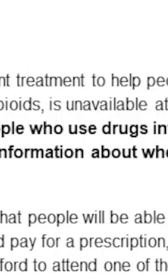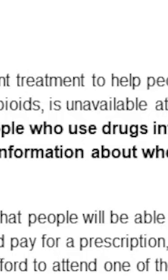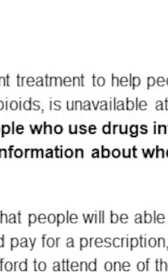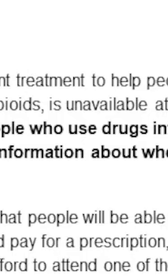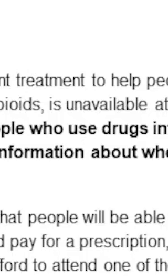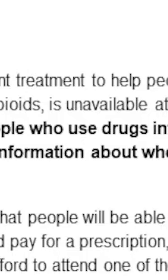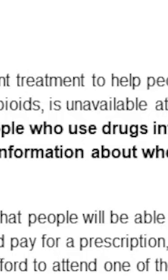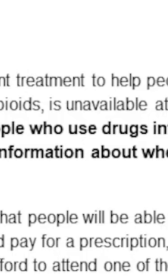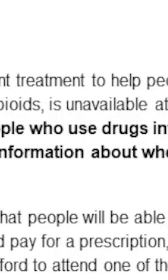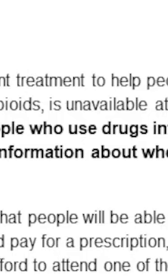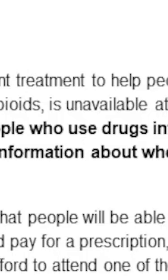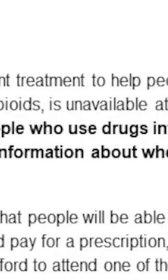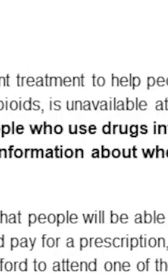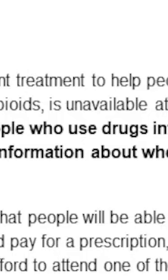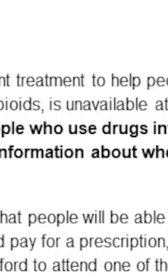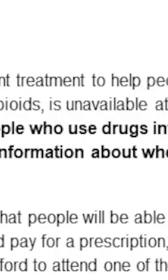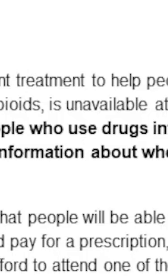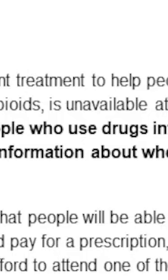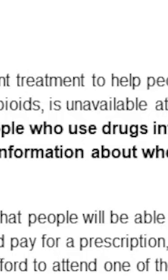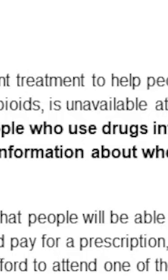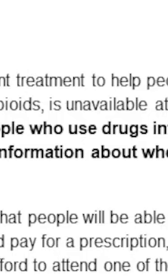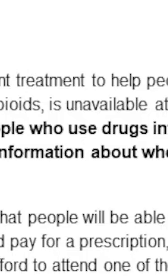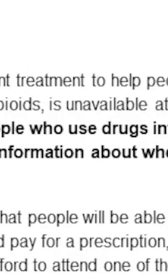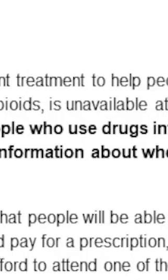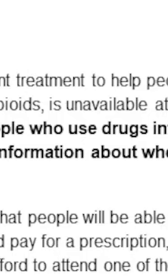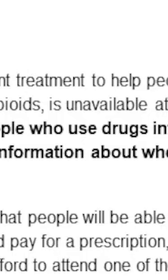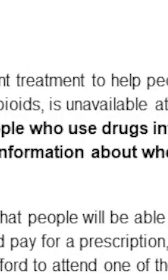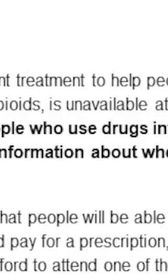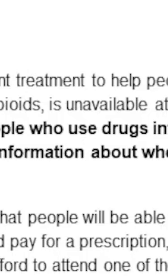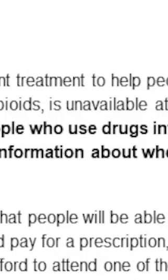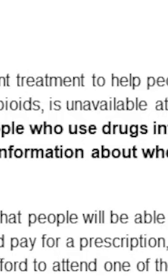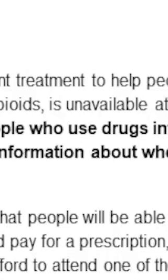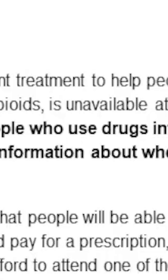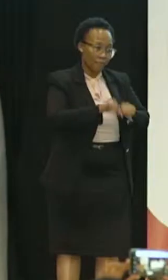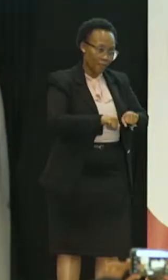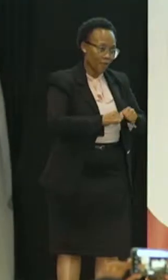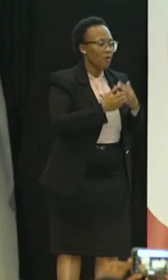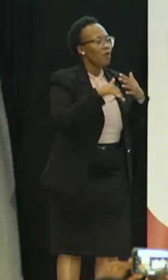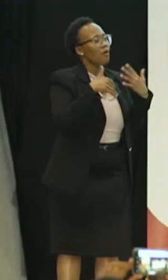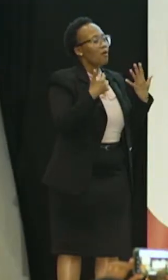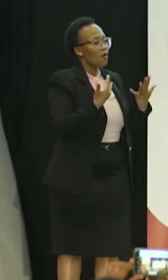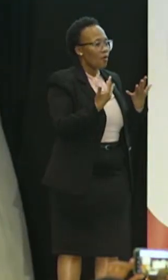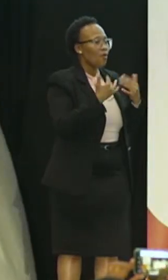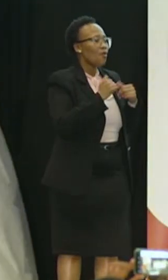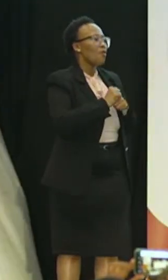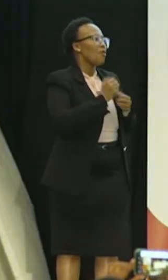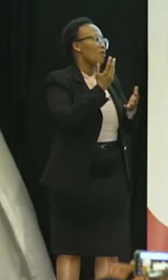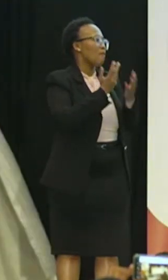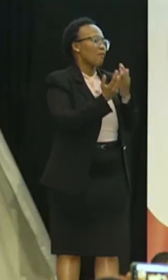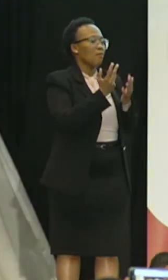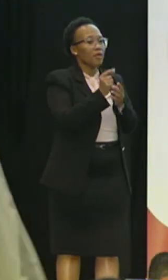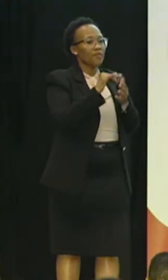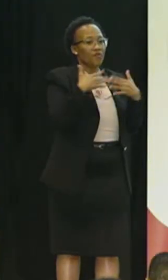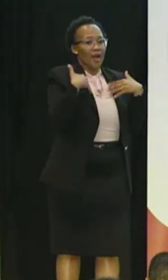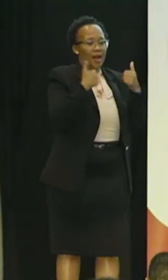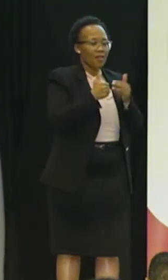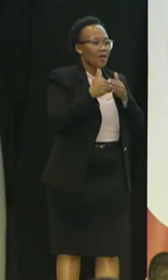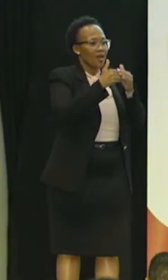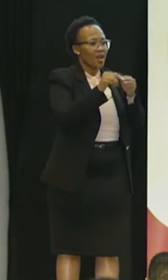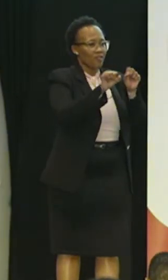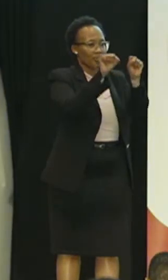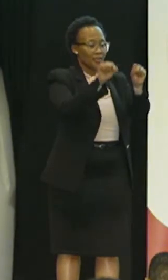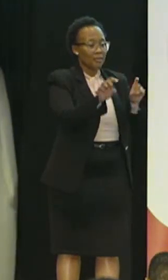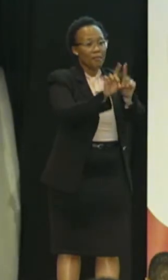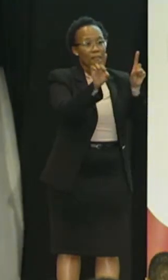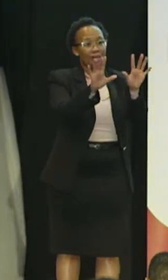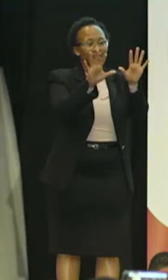using drugs. Again, this is not available at our primary health care or even within the health system as well. But again, only 10% of